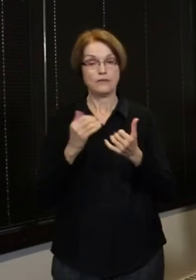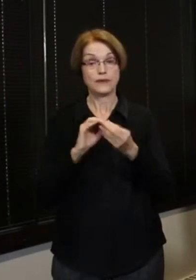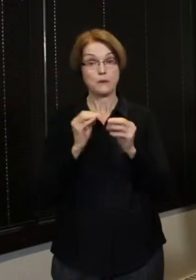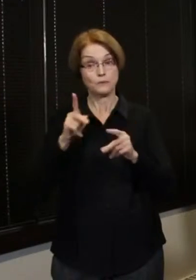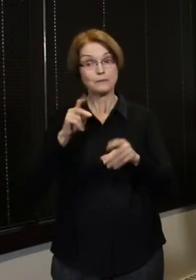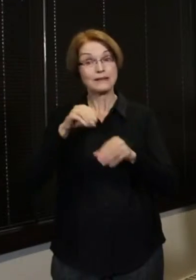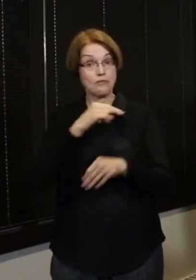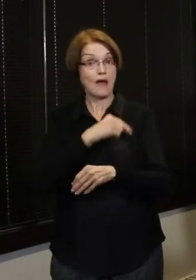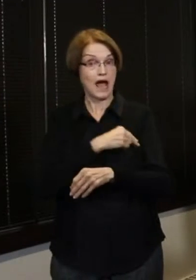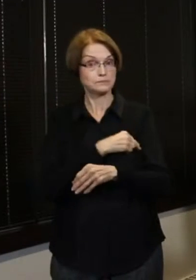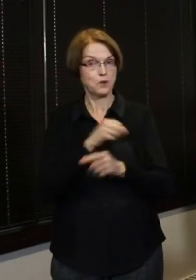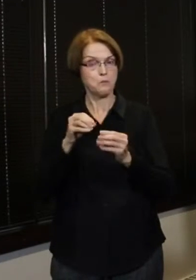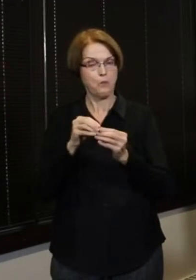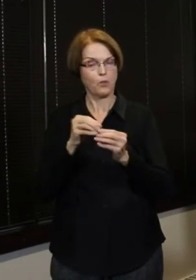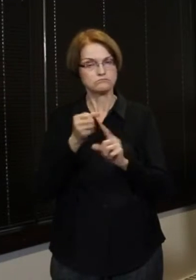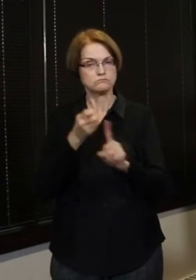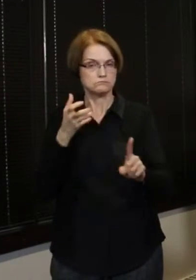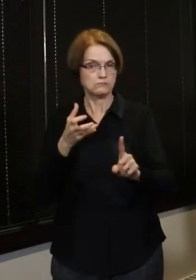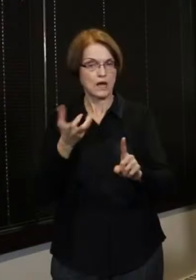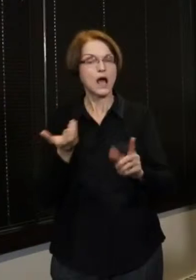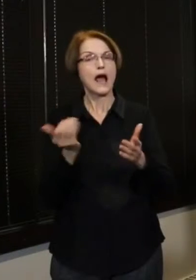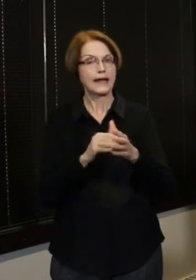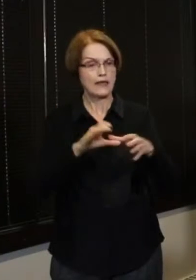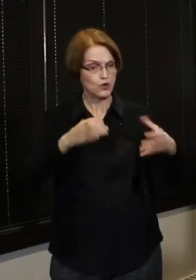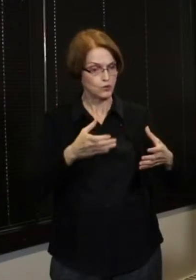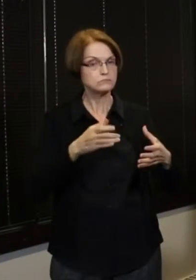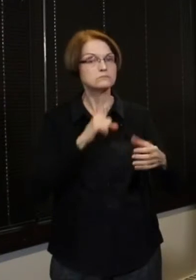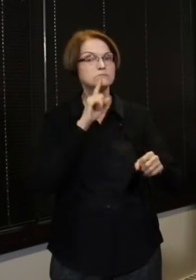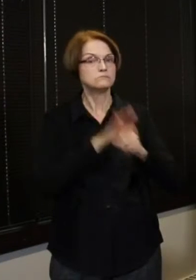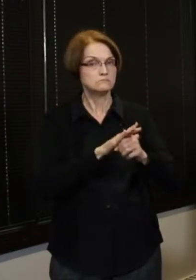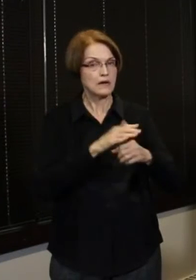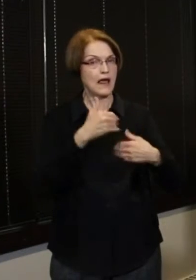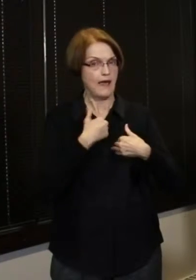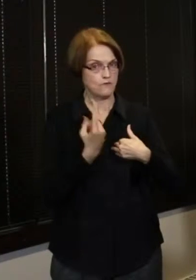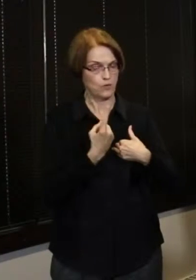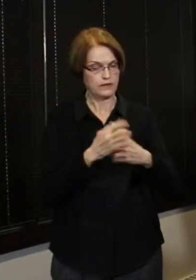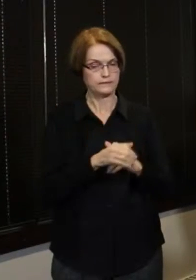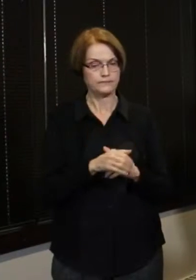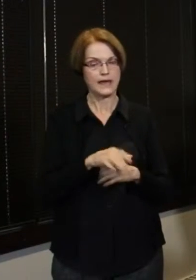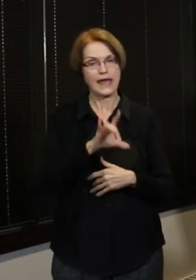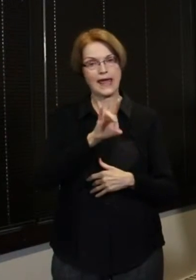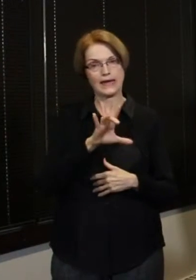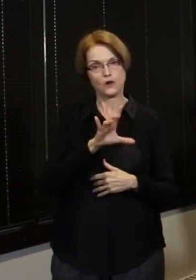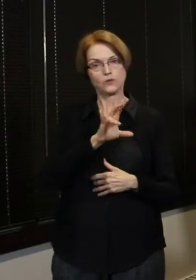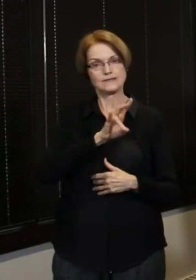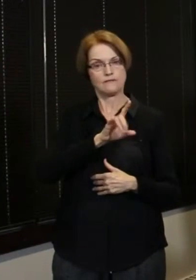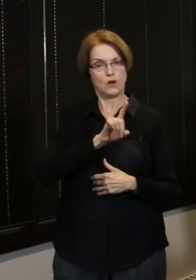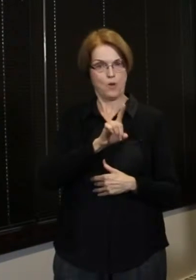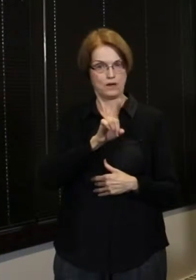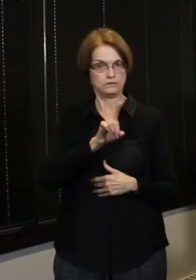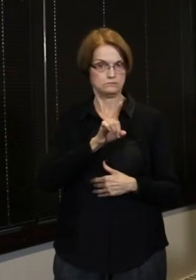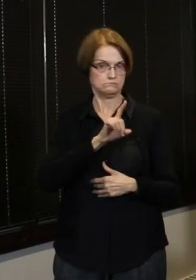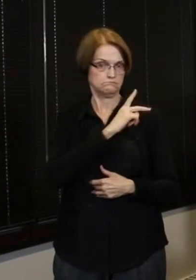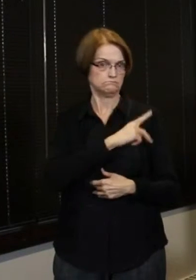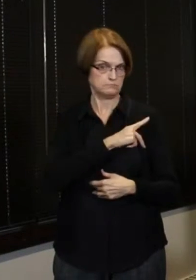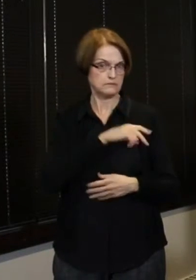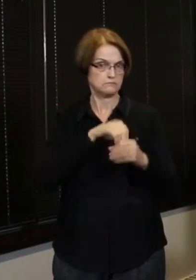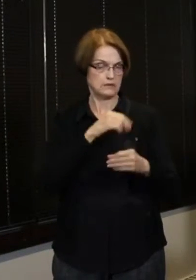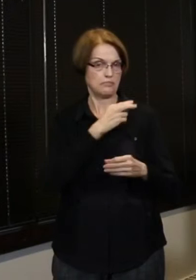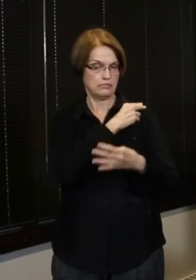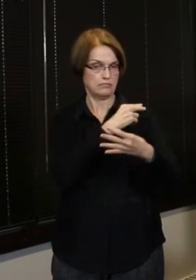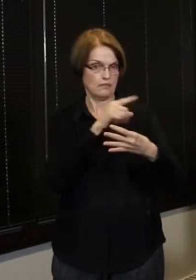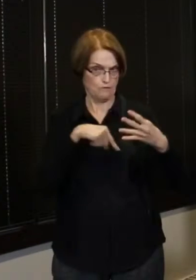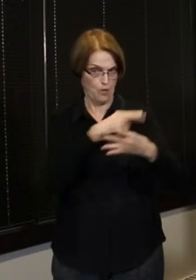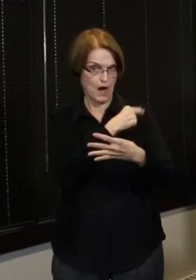hospitalization numbers, and again, these are COVID positive patients only. Today we're reporting 871 patients within our